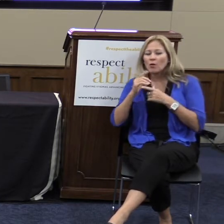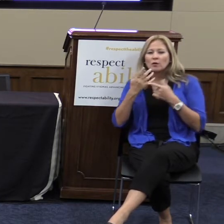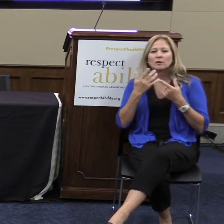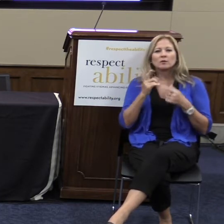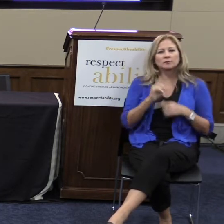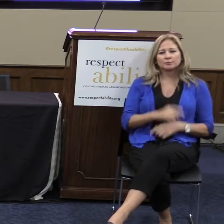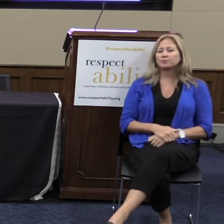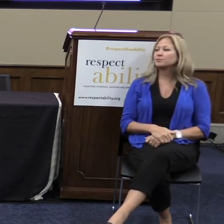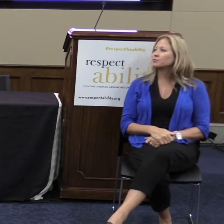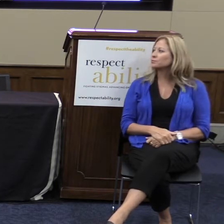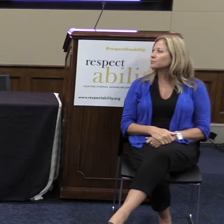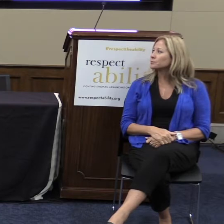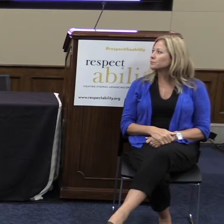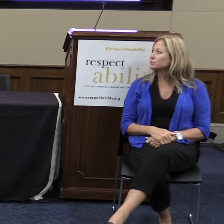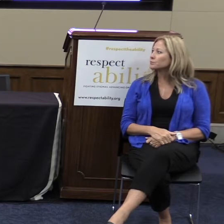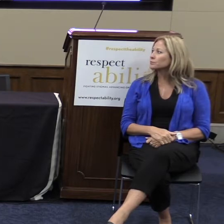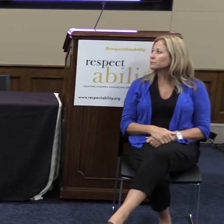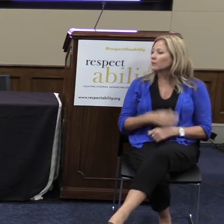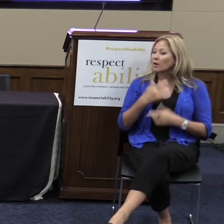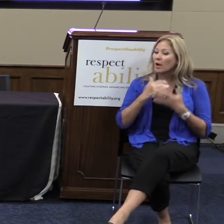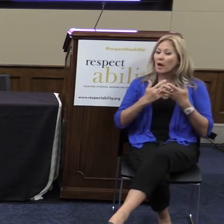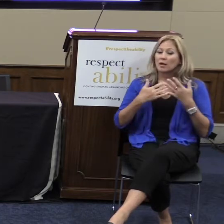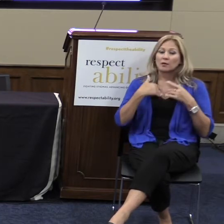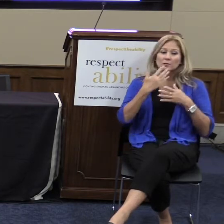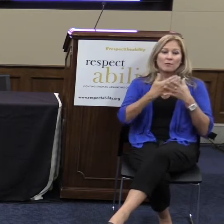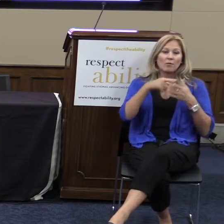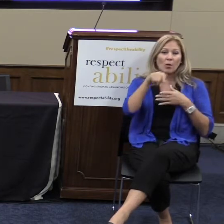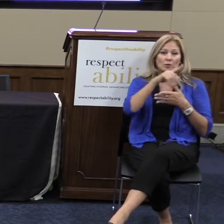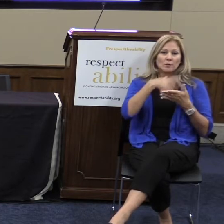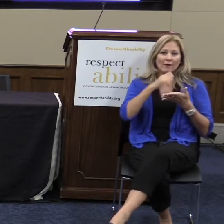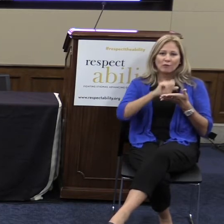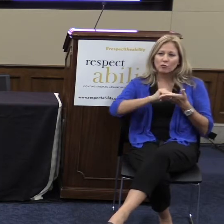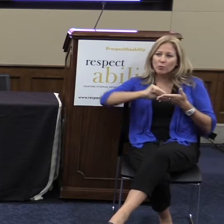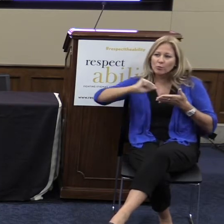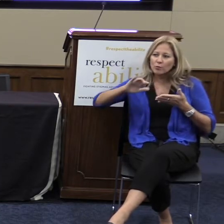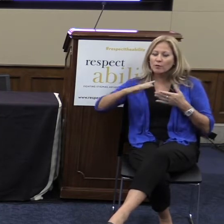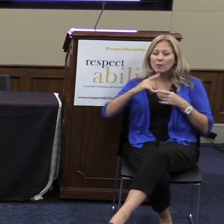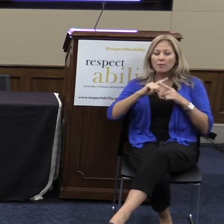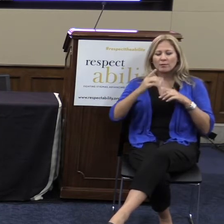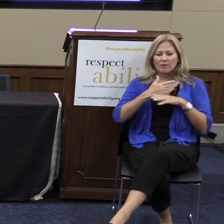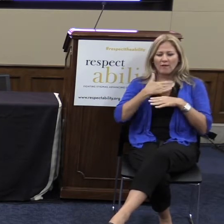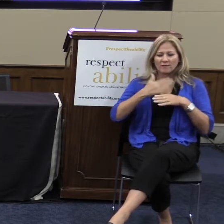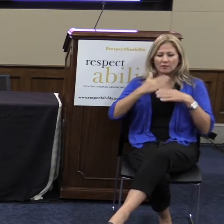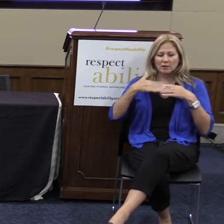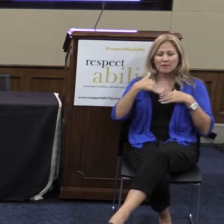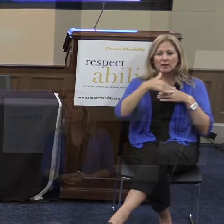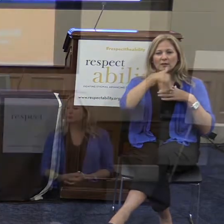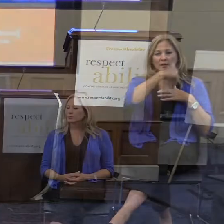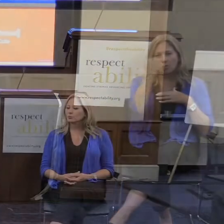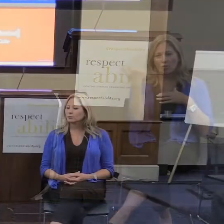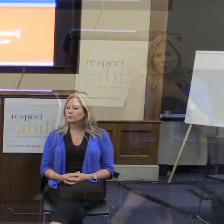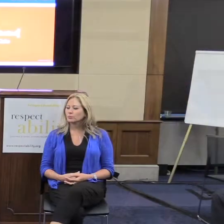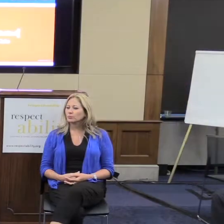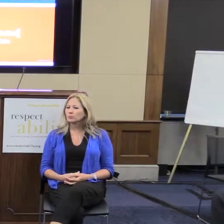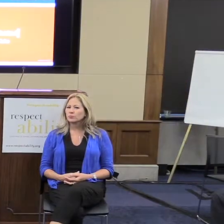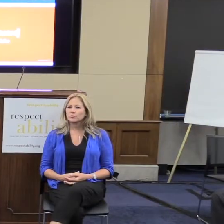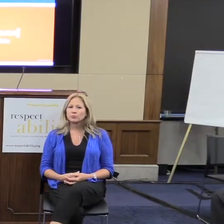are the labels that we should work to remove. So before I finish, I want to show the next video.